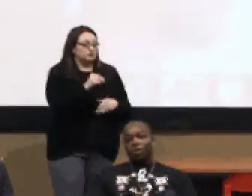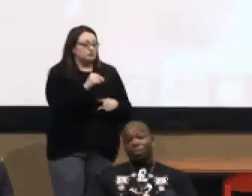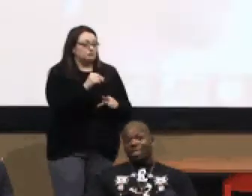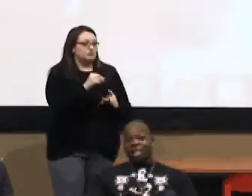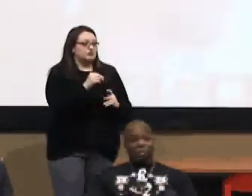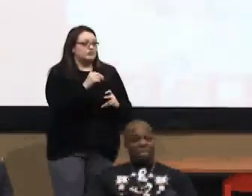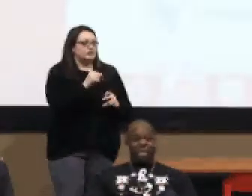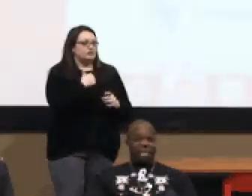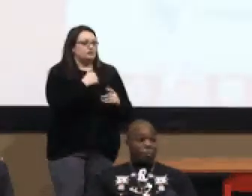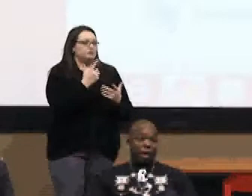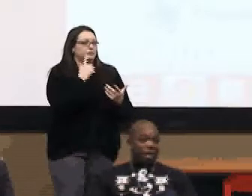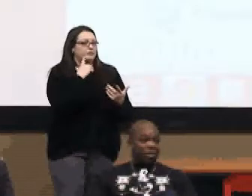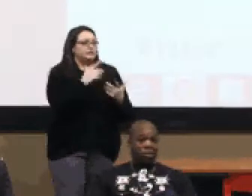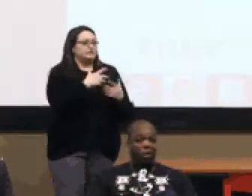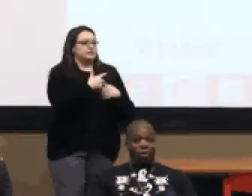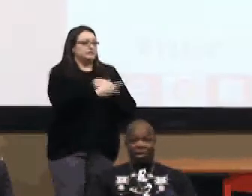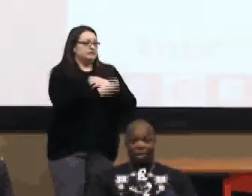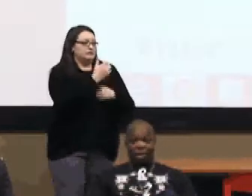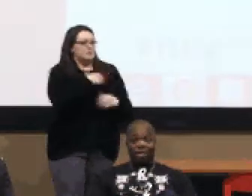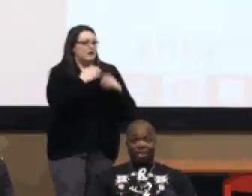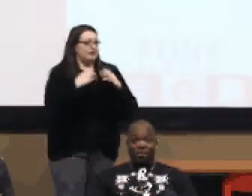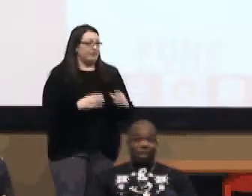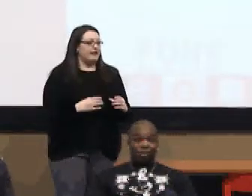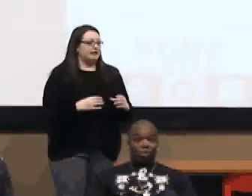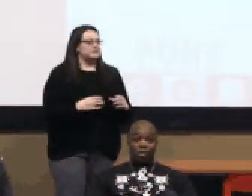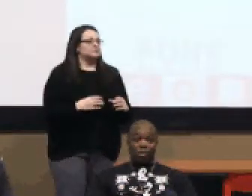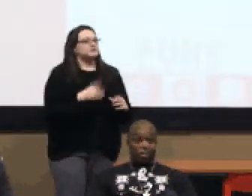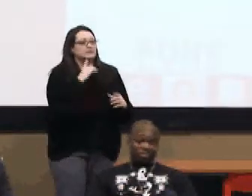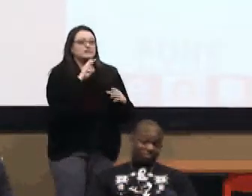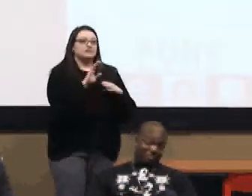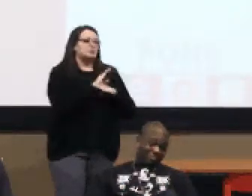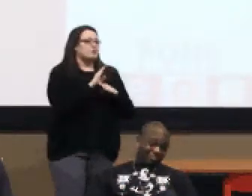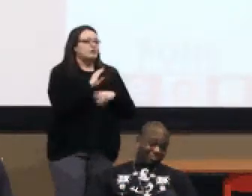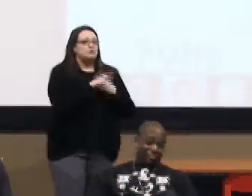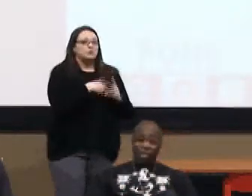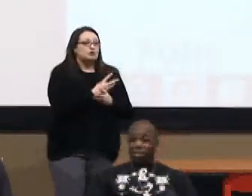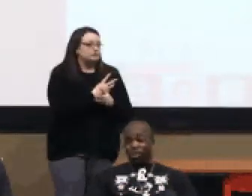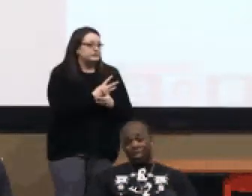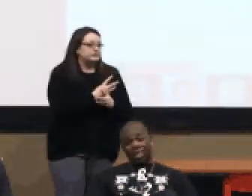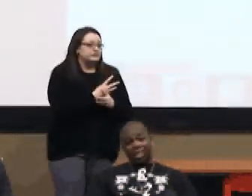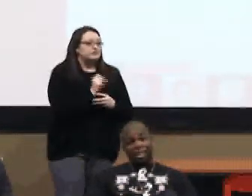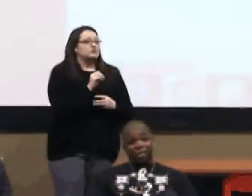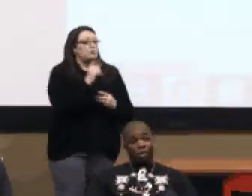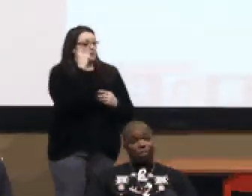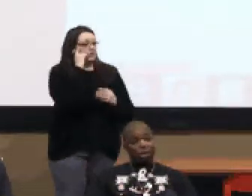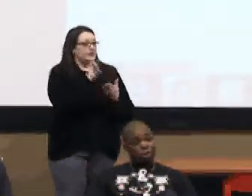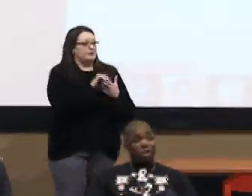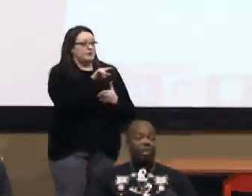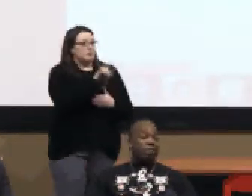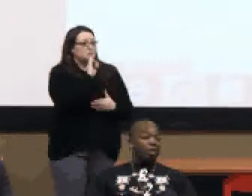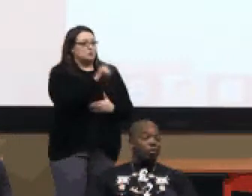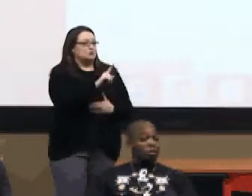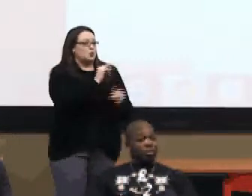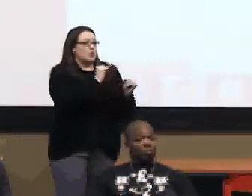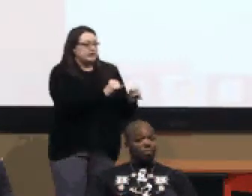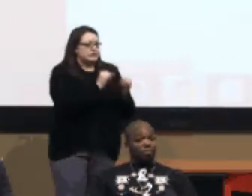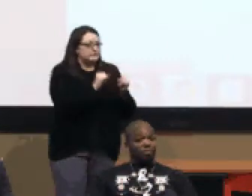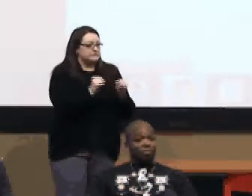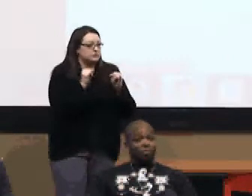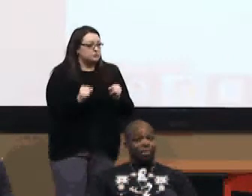put food on my table, the things I'm passionate about. It's a crowded world. So thinking that you are so